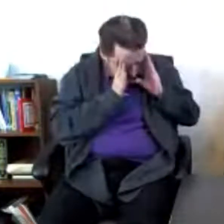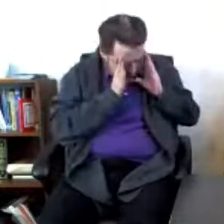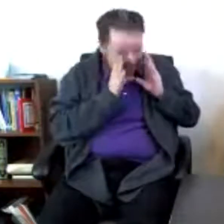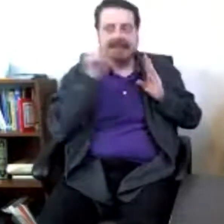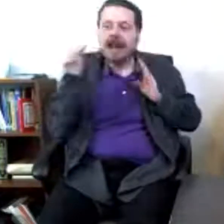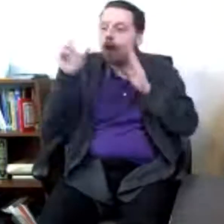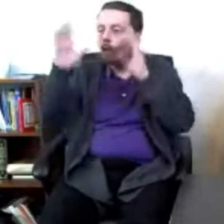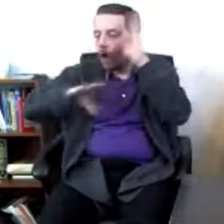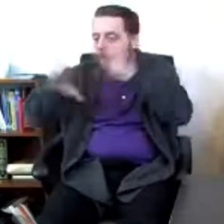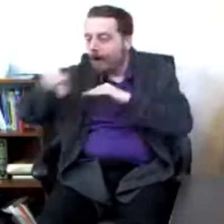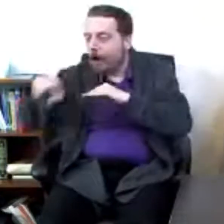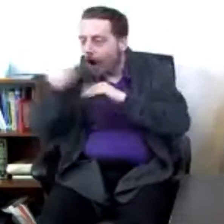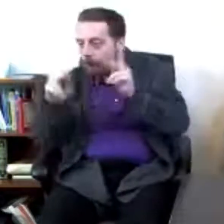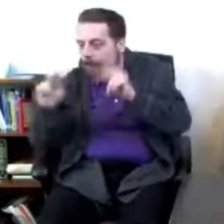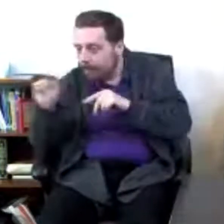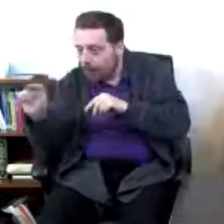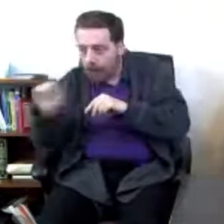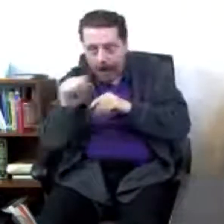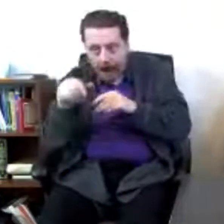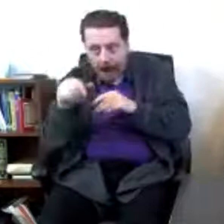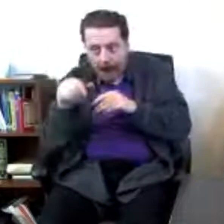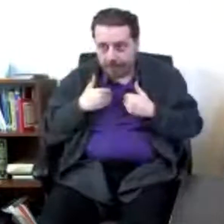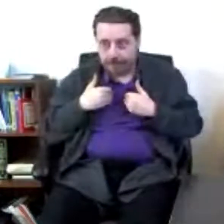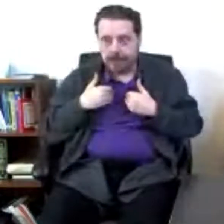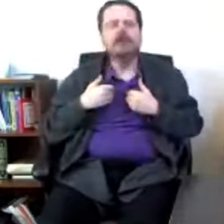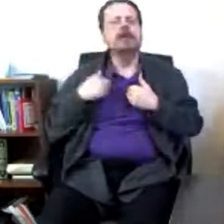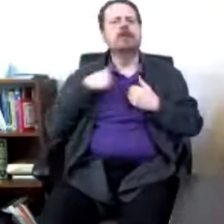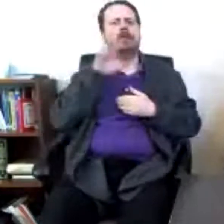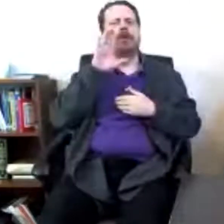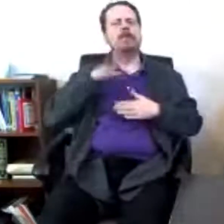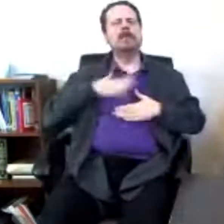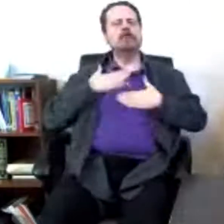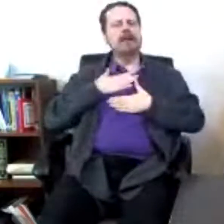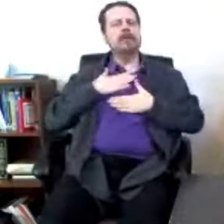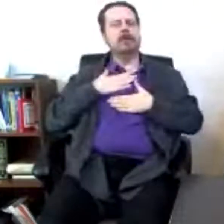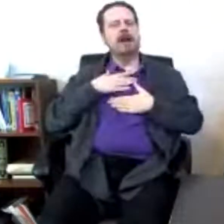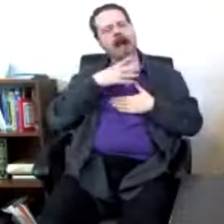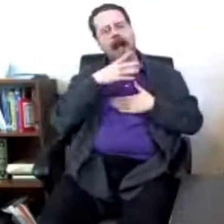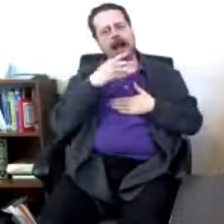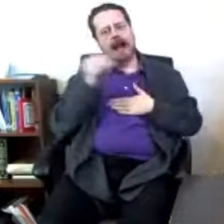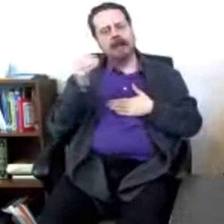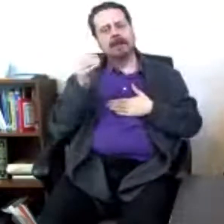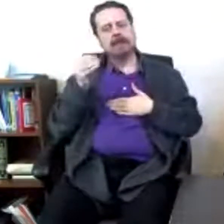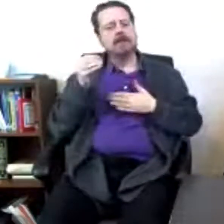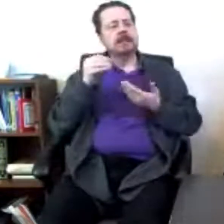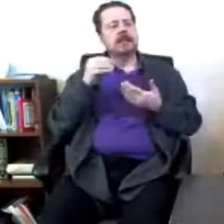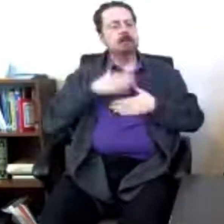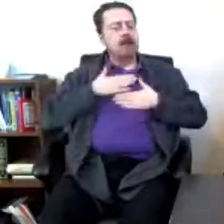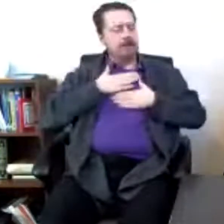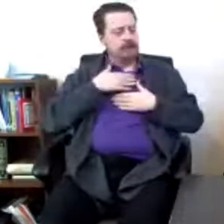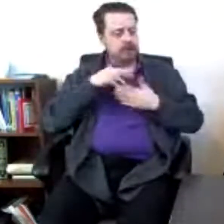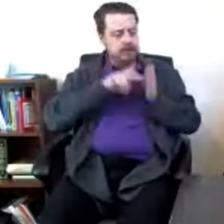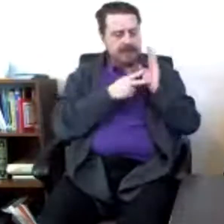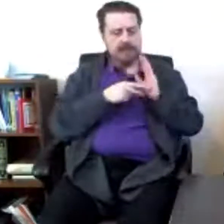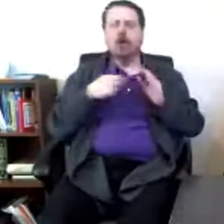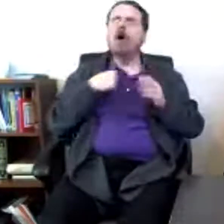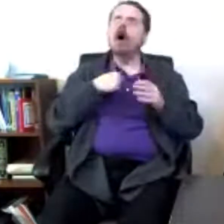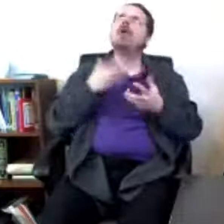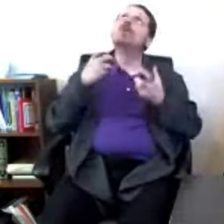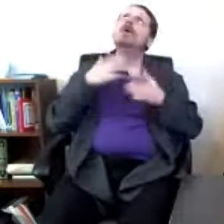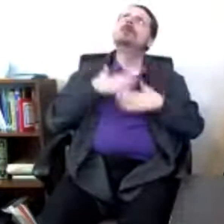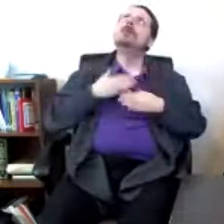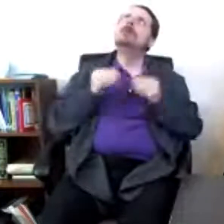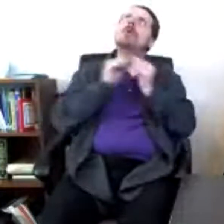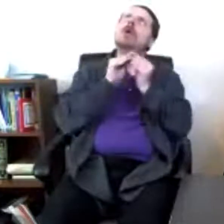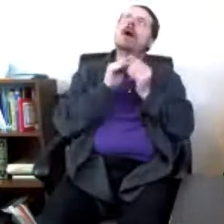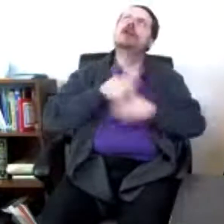species. Grateful means you always get more. Ungrateful means you only live in misery and